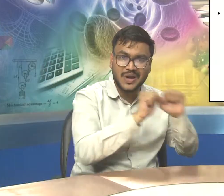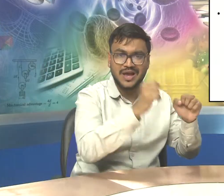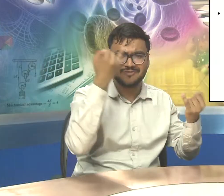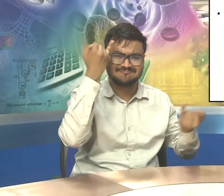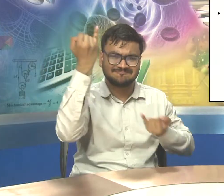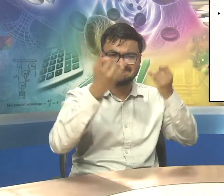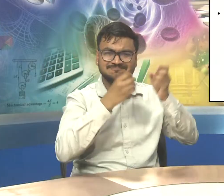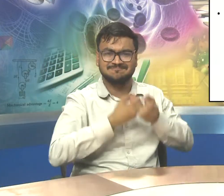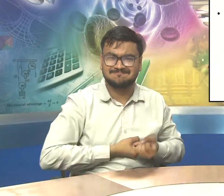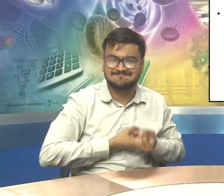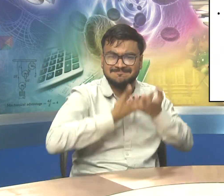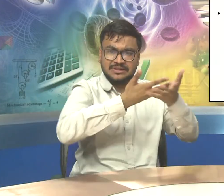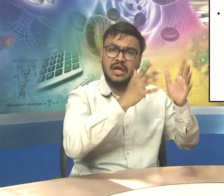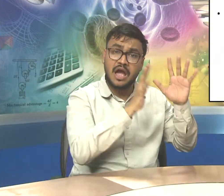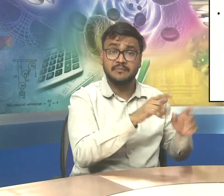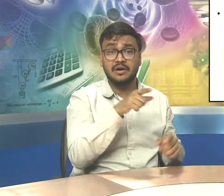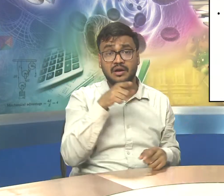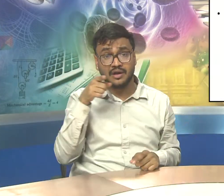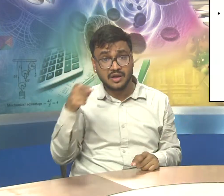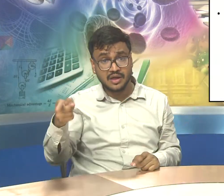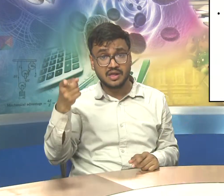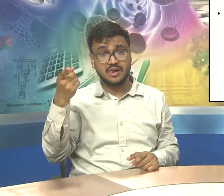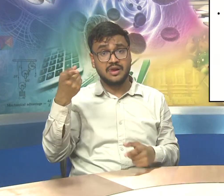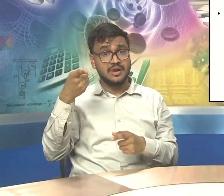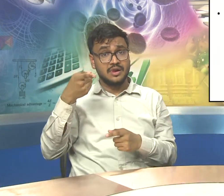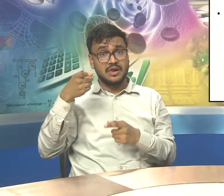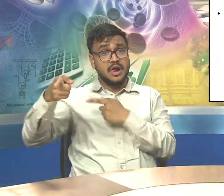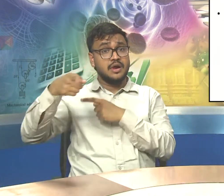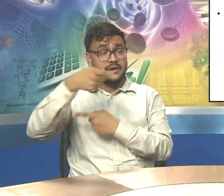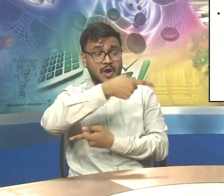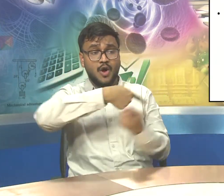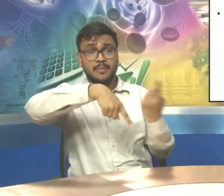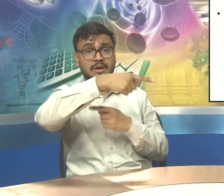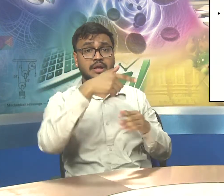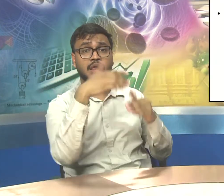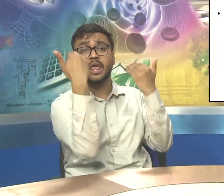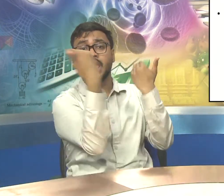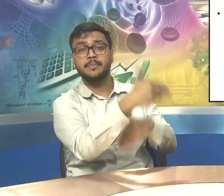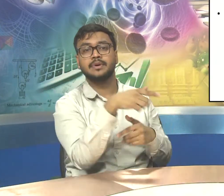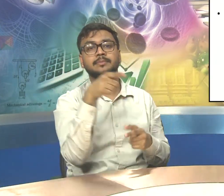We have already explained in detail that this is wrong.